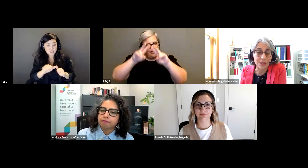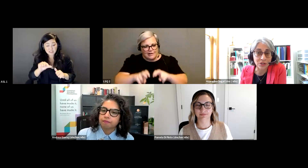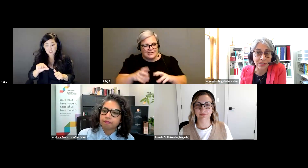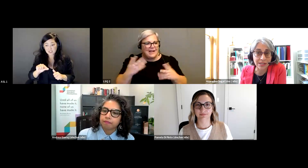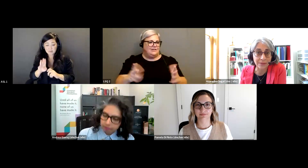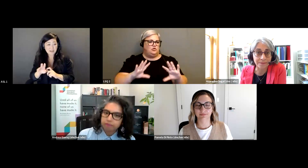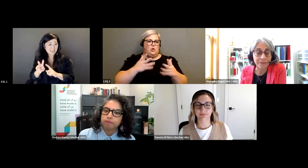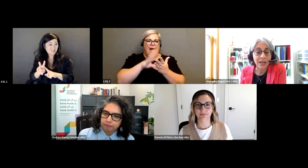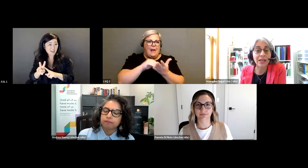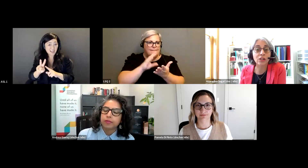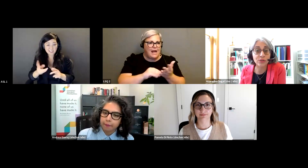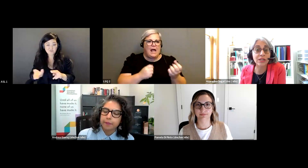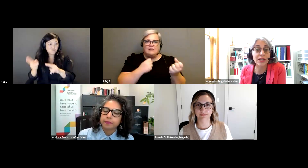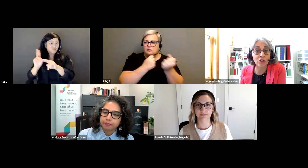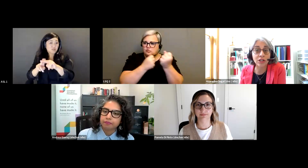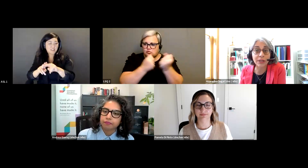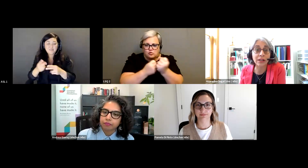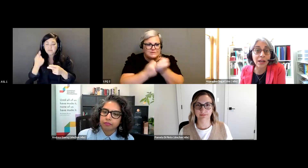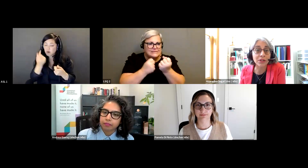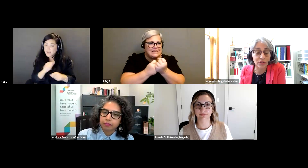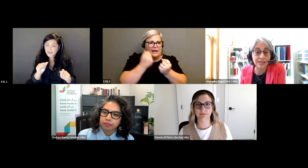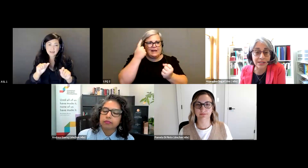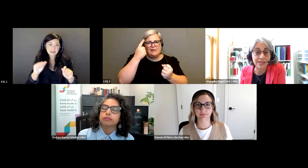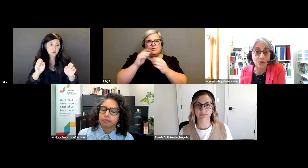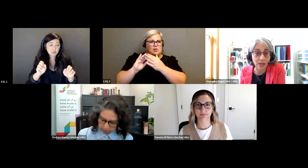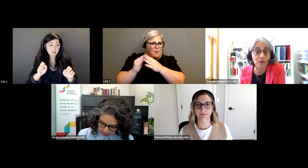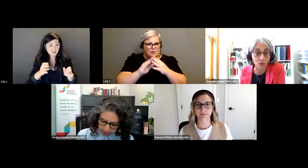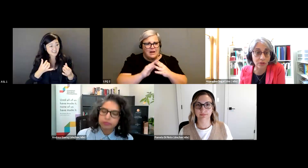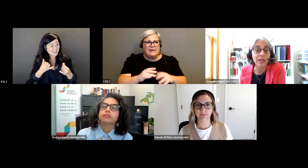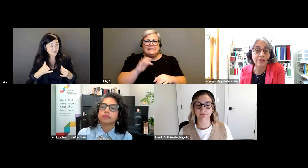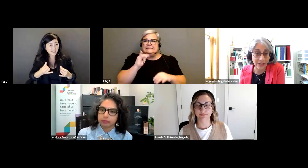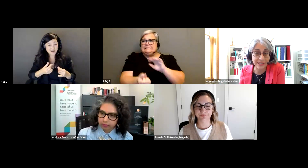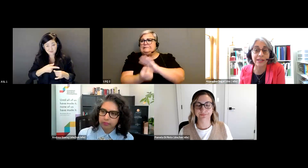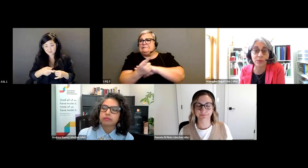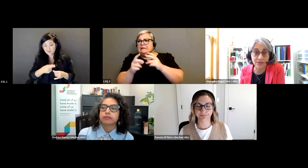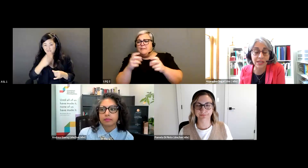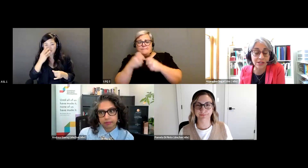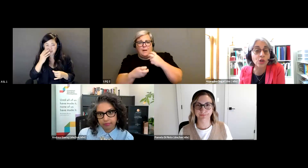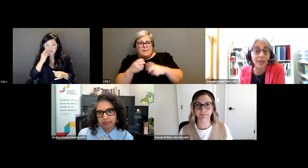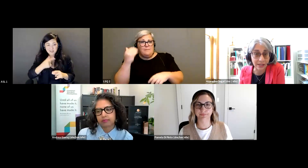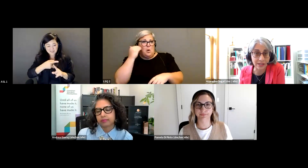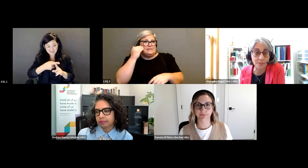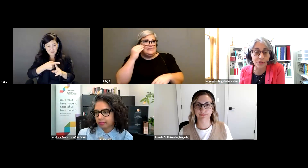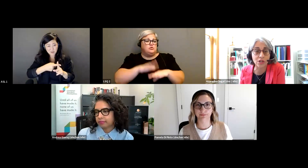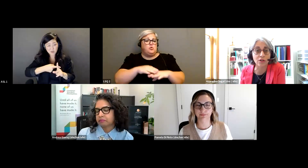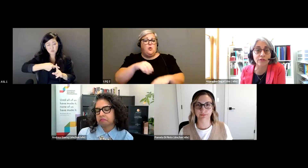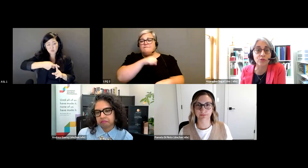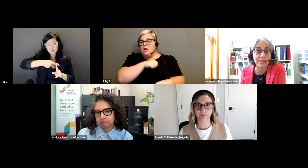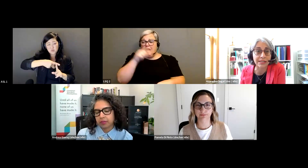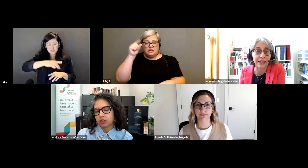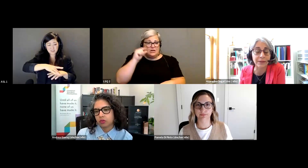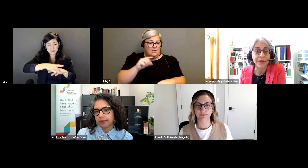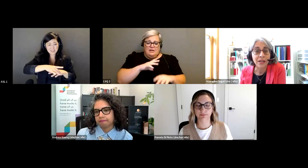any emergency, including the ongoing climate crisis that we are all facing and we've seen so many examples